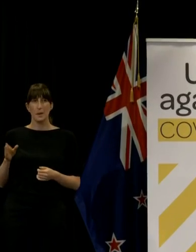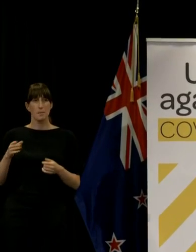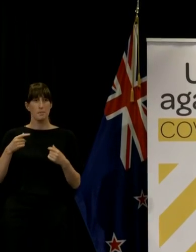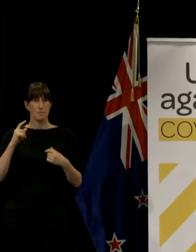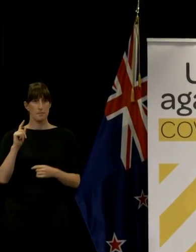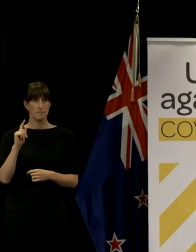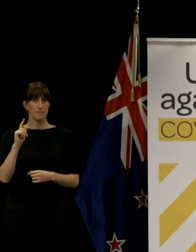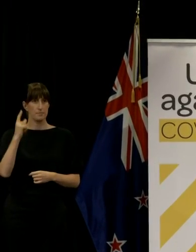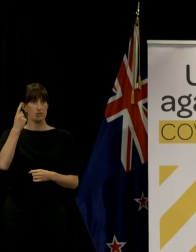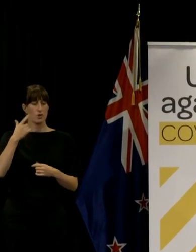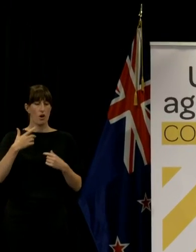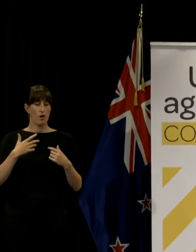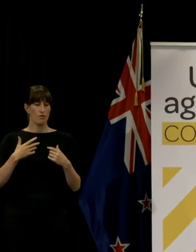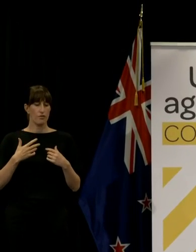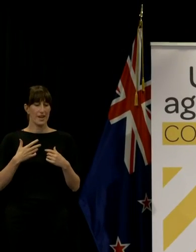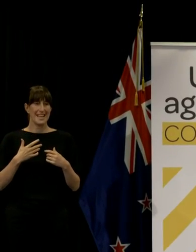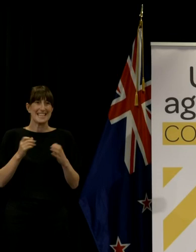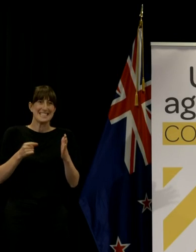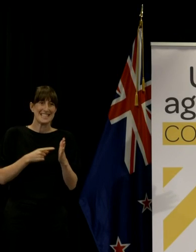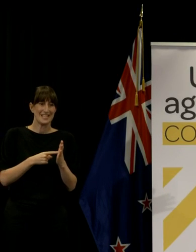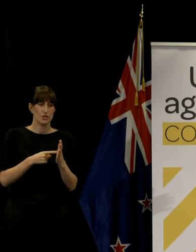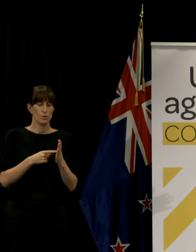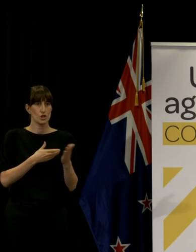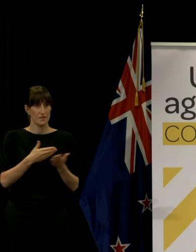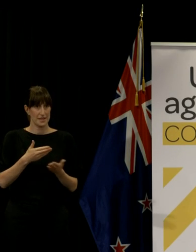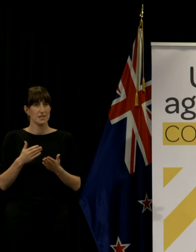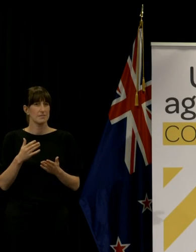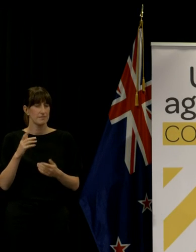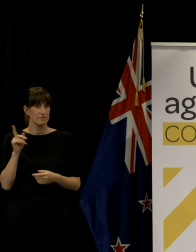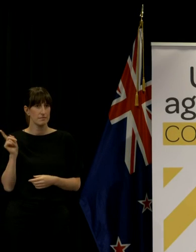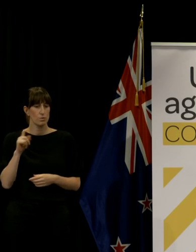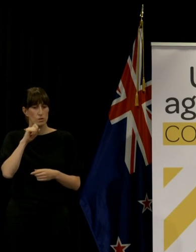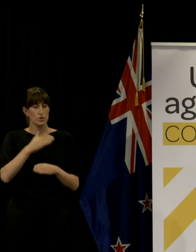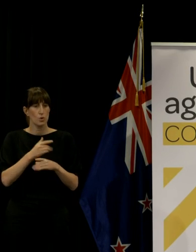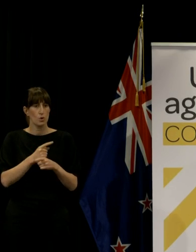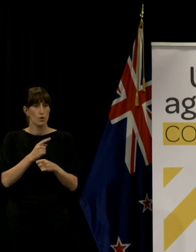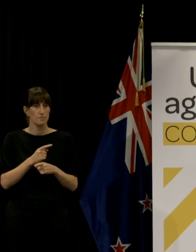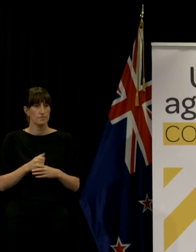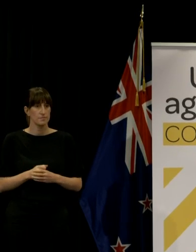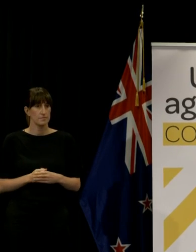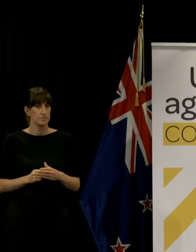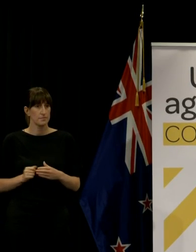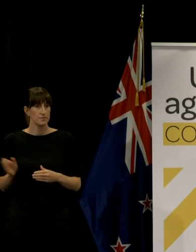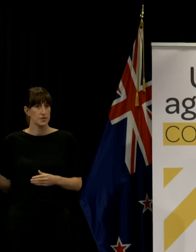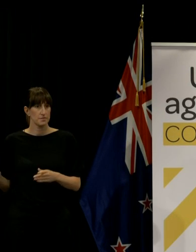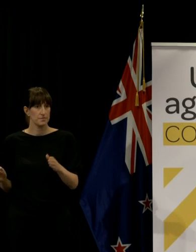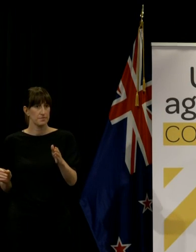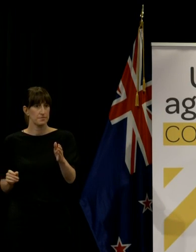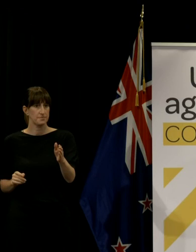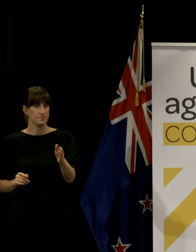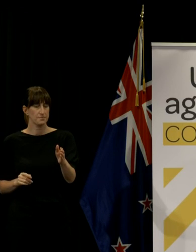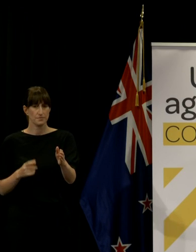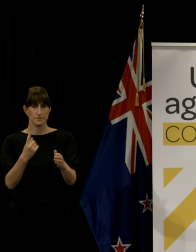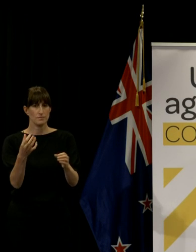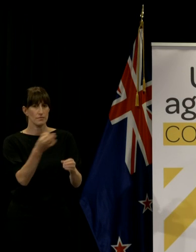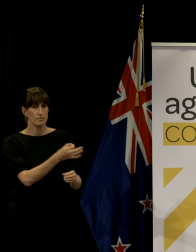knowledge on essential services, if any of your questions are around that. So we're open to questions. How many of those powers that